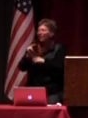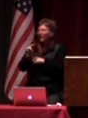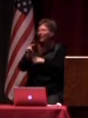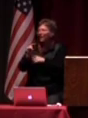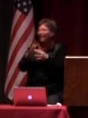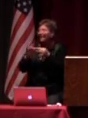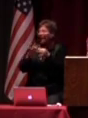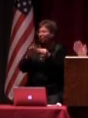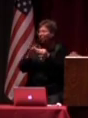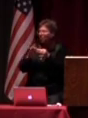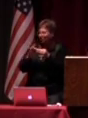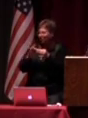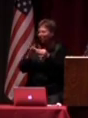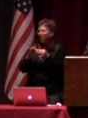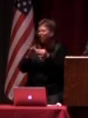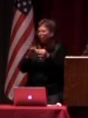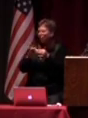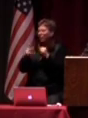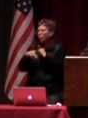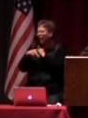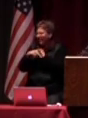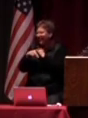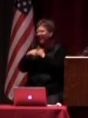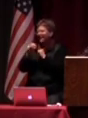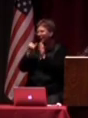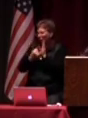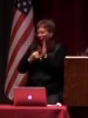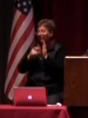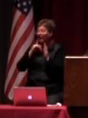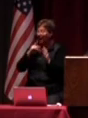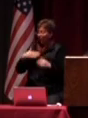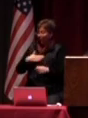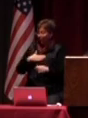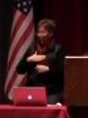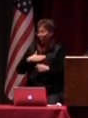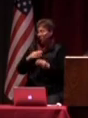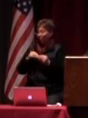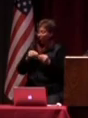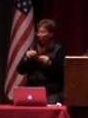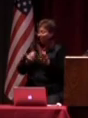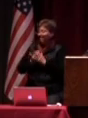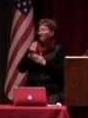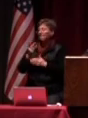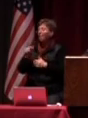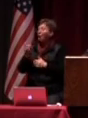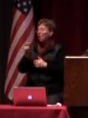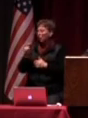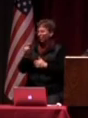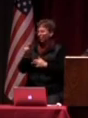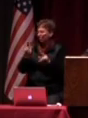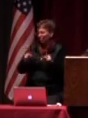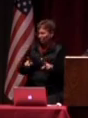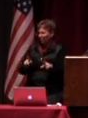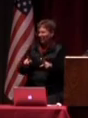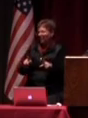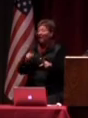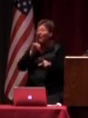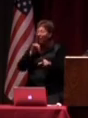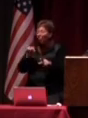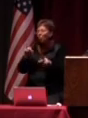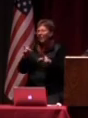propaganda. In Dwyer's hands, Napoleon actually comes off as a very modern sort of figure, a kind of master media